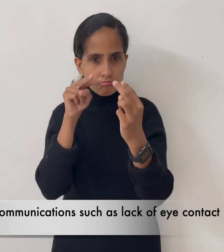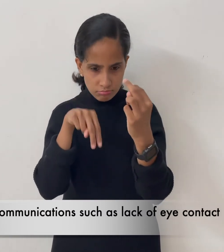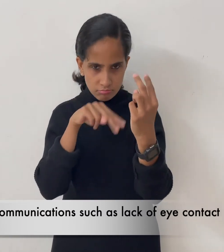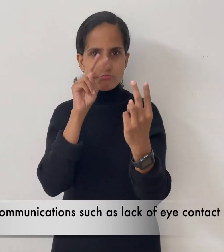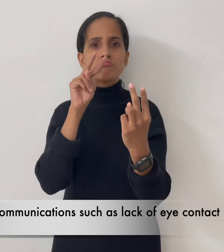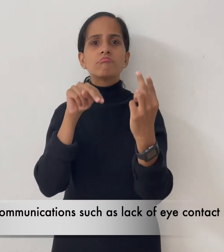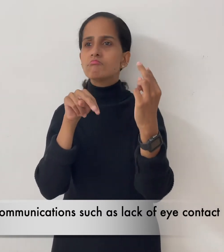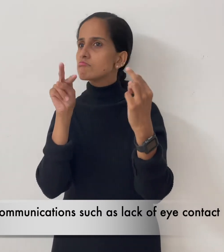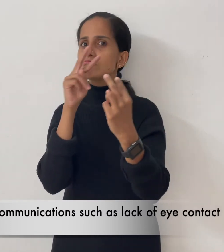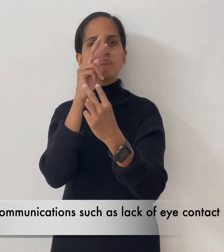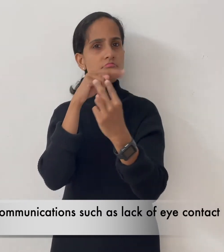challenges in